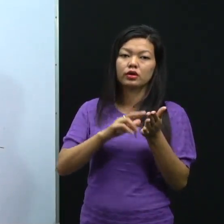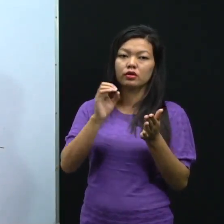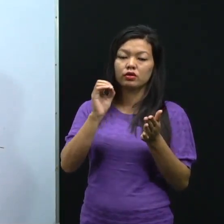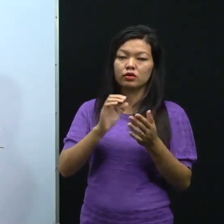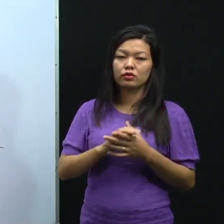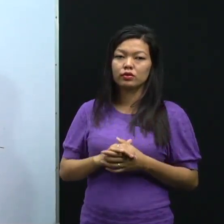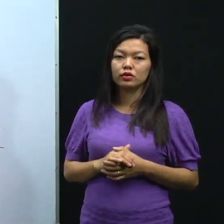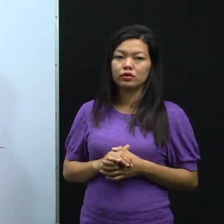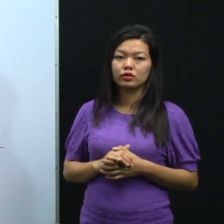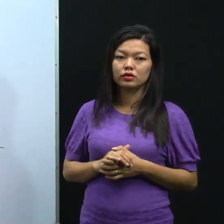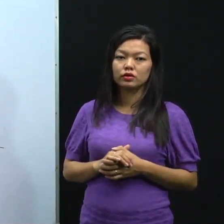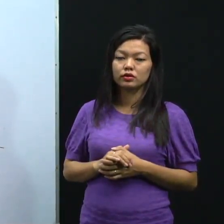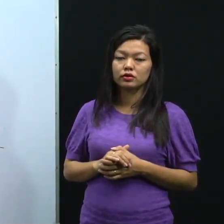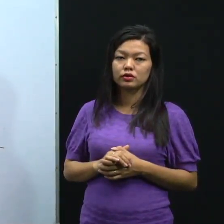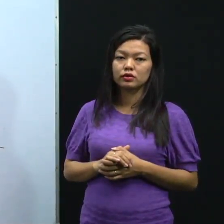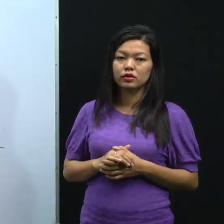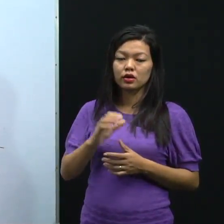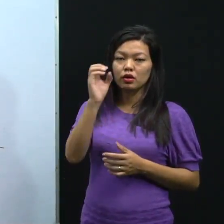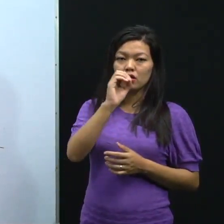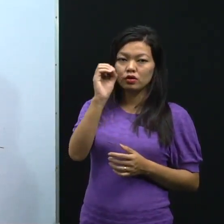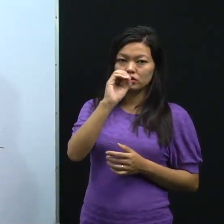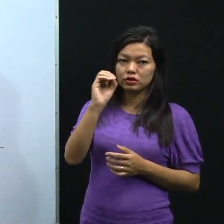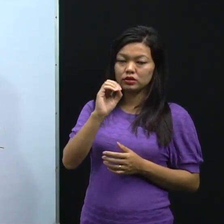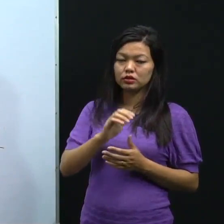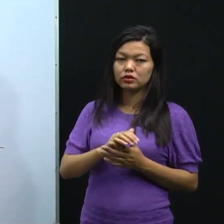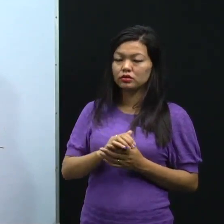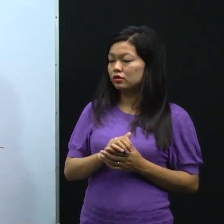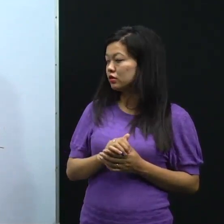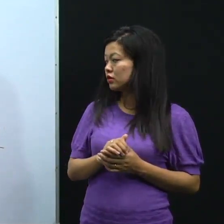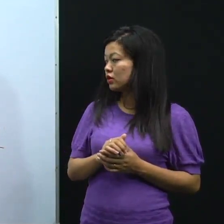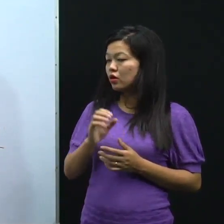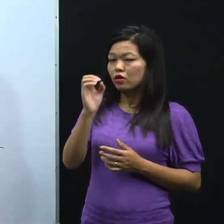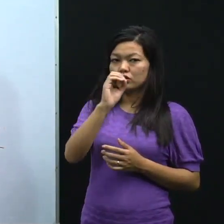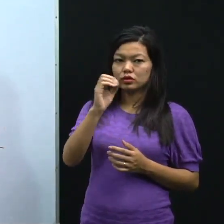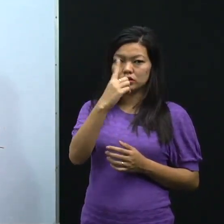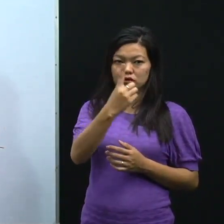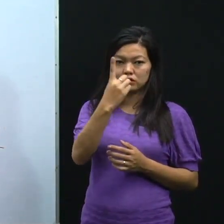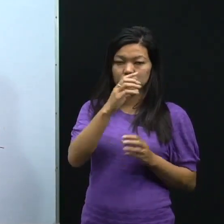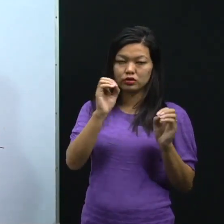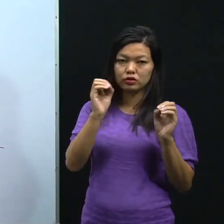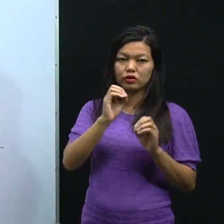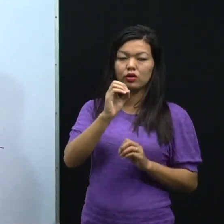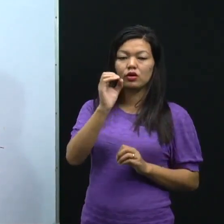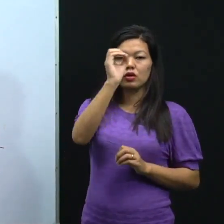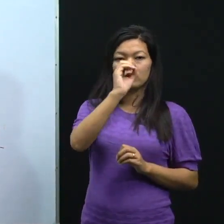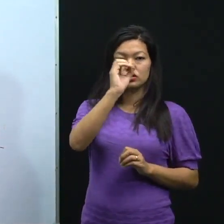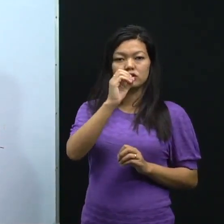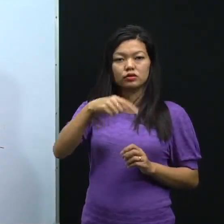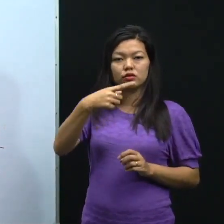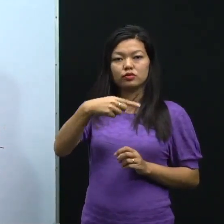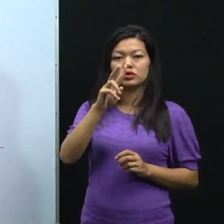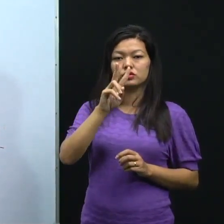Now, students, oxygen exists in pair, okay, O2. So this is, we'll